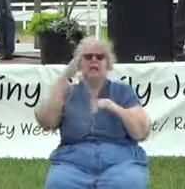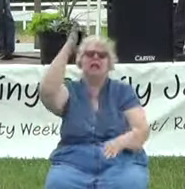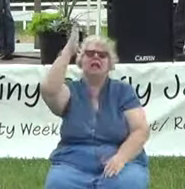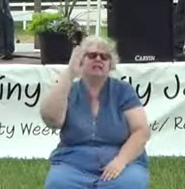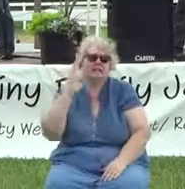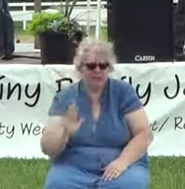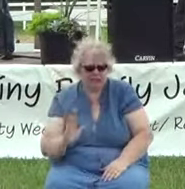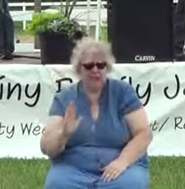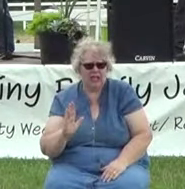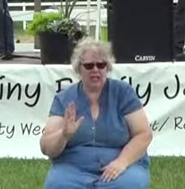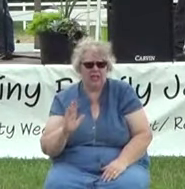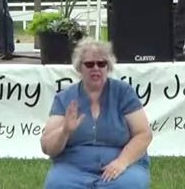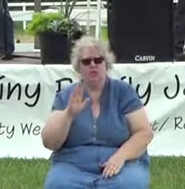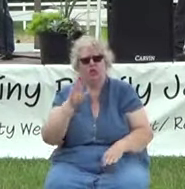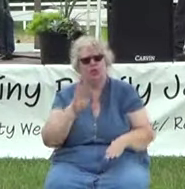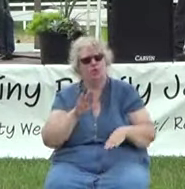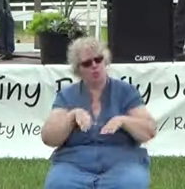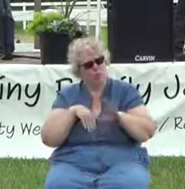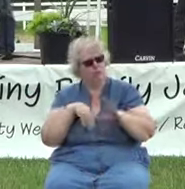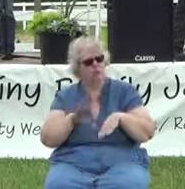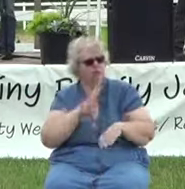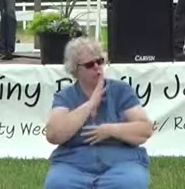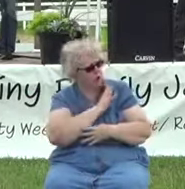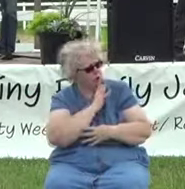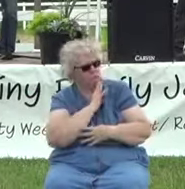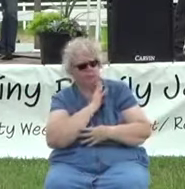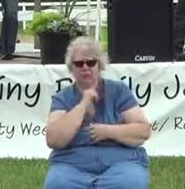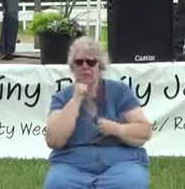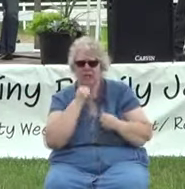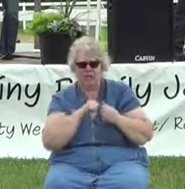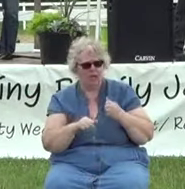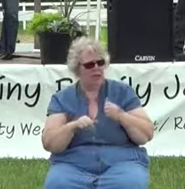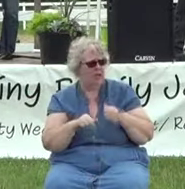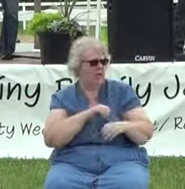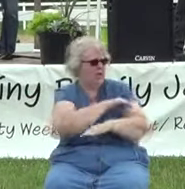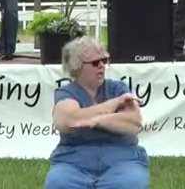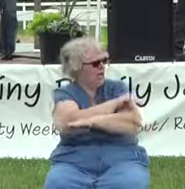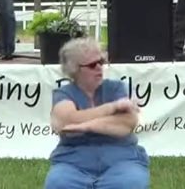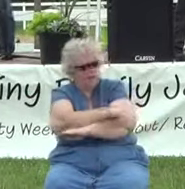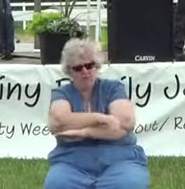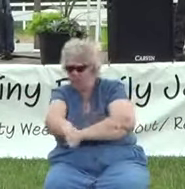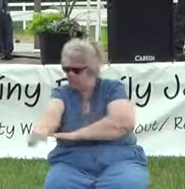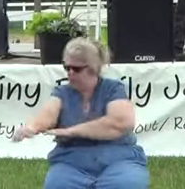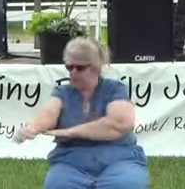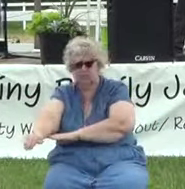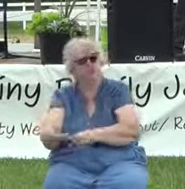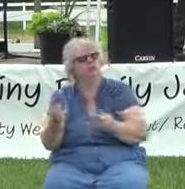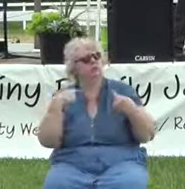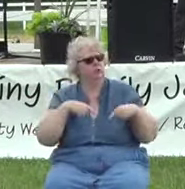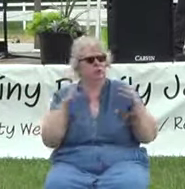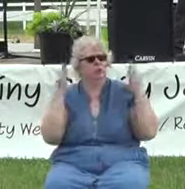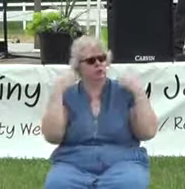was used to walking and talking with them every night in the cool of the night.